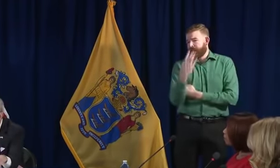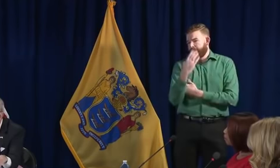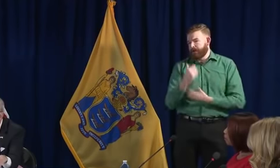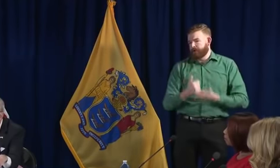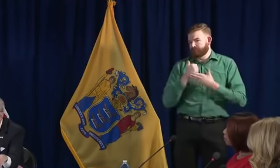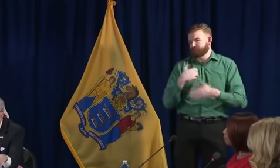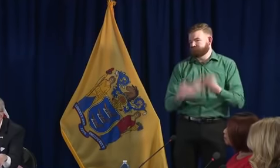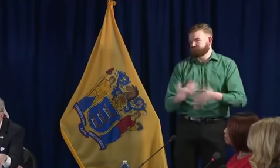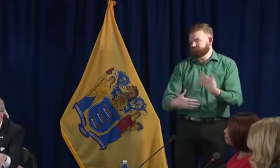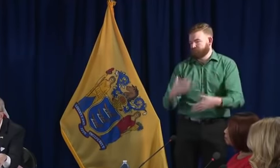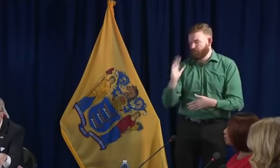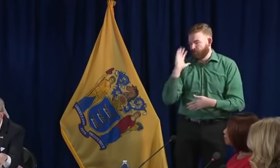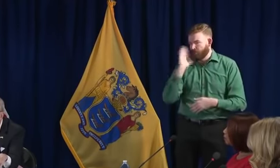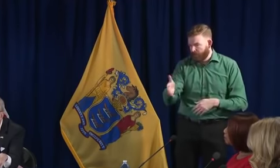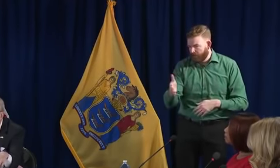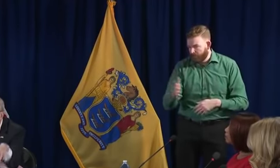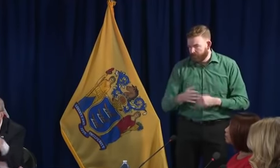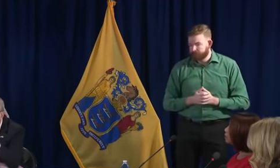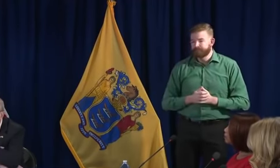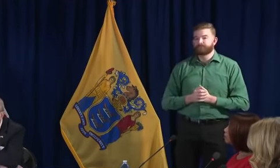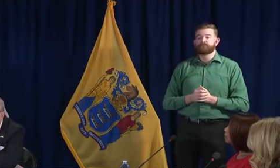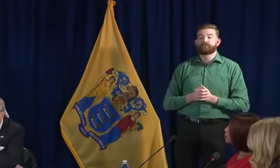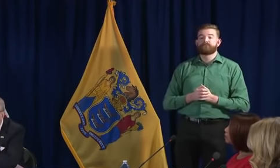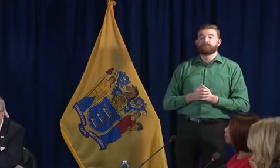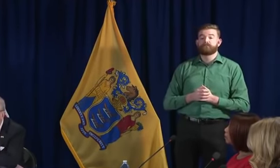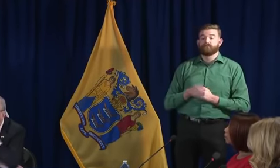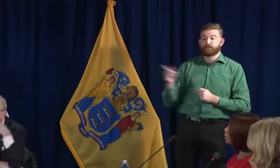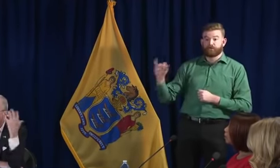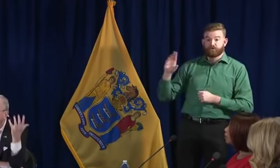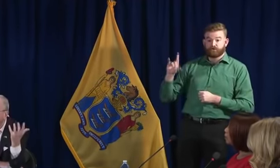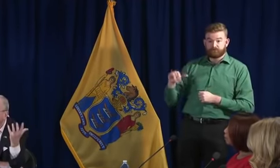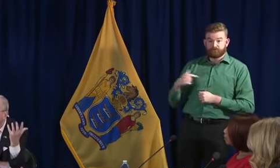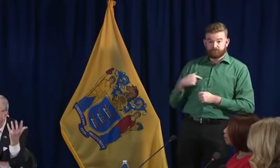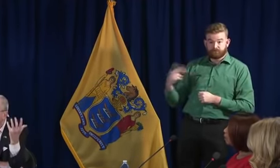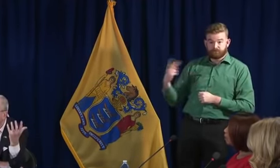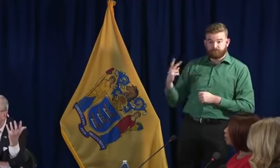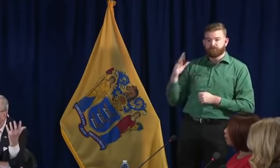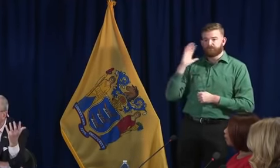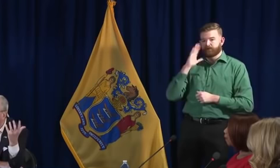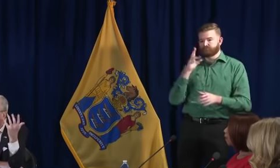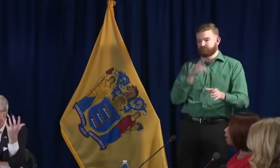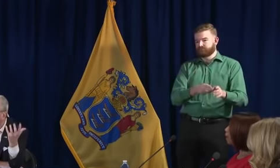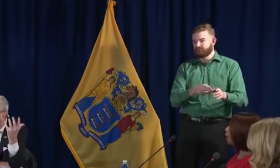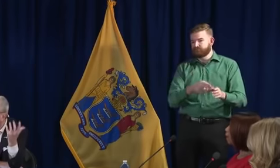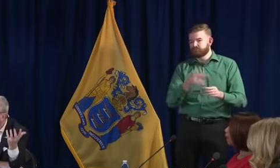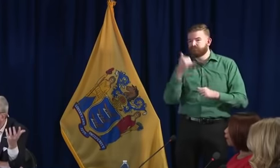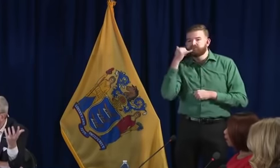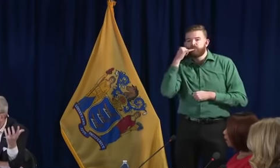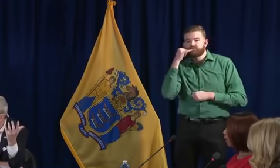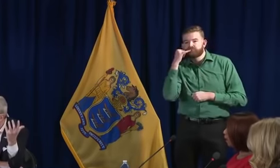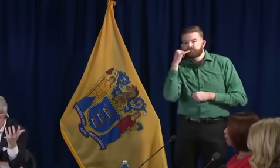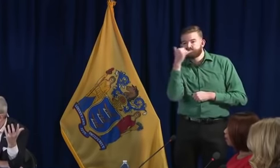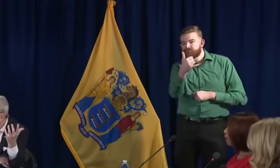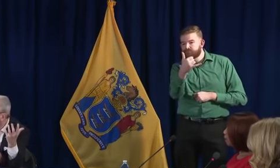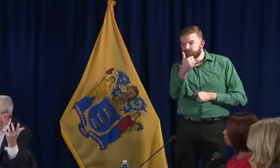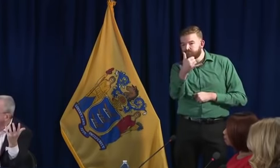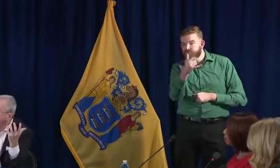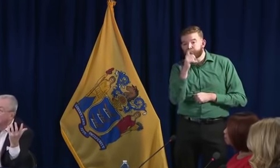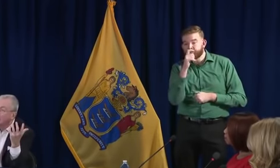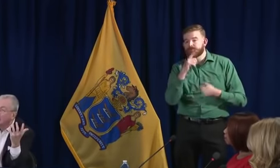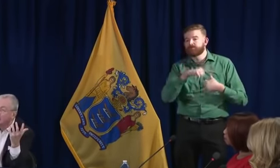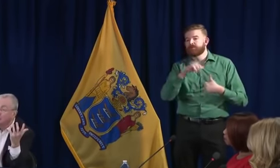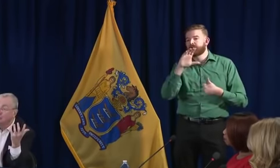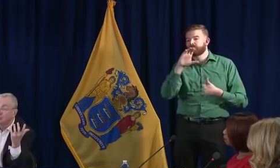Judy and I and others will also be on a call later today, a combination of CEOs of big healthcare systems on the one